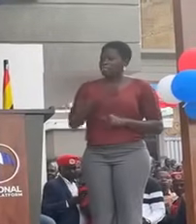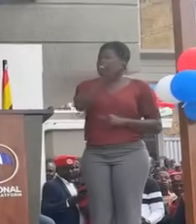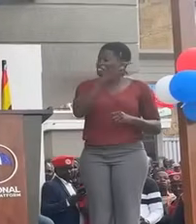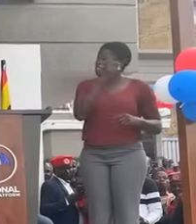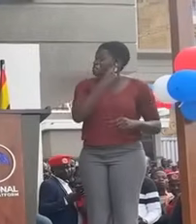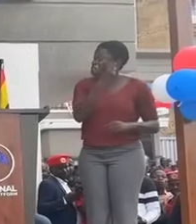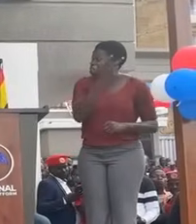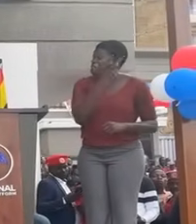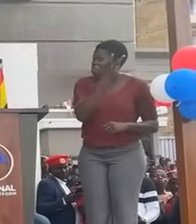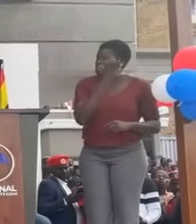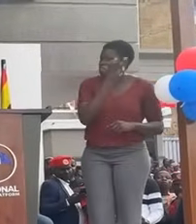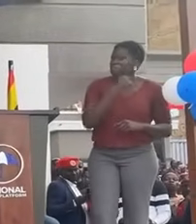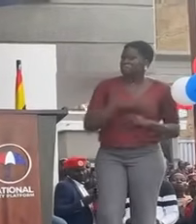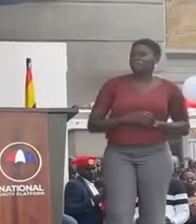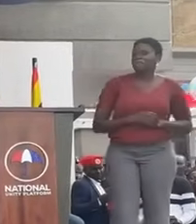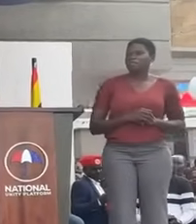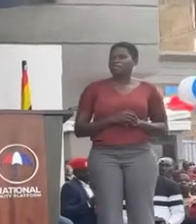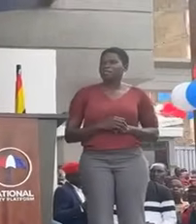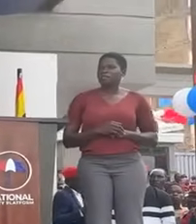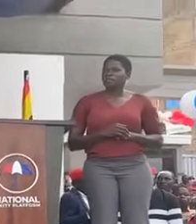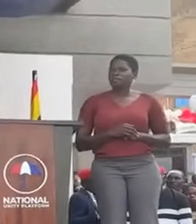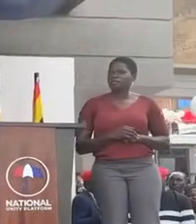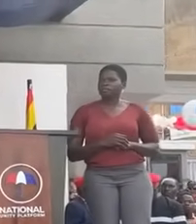Bawulidde. Bawulidde.